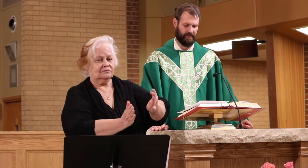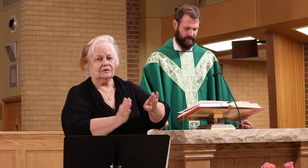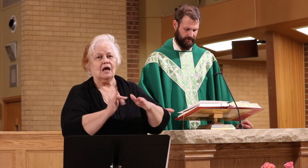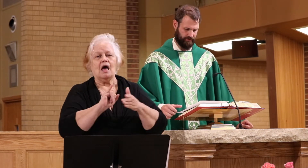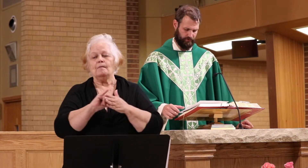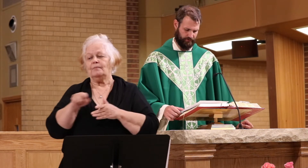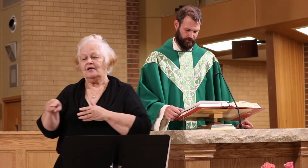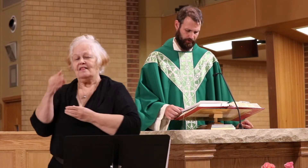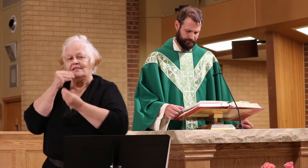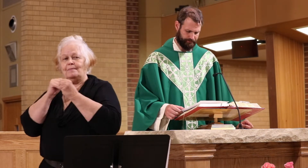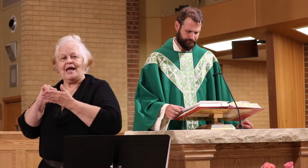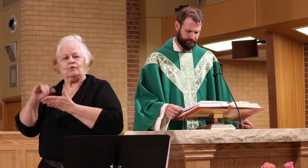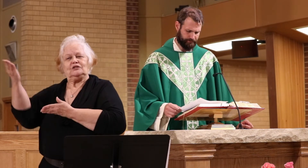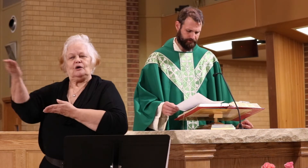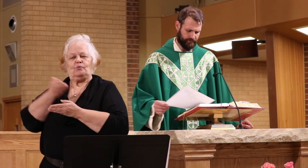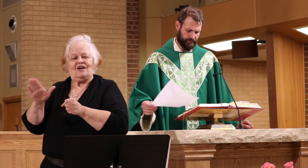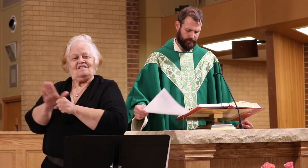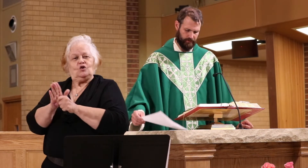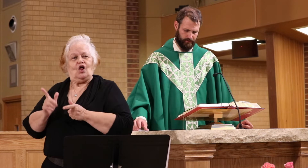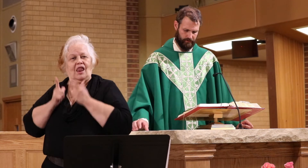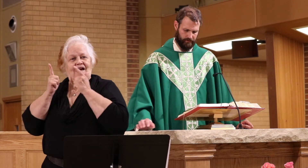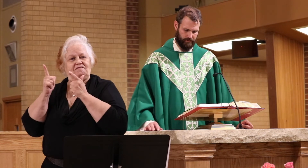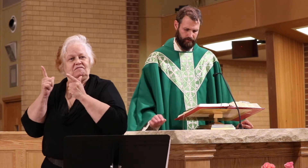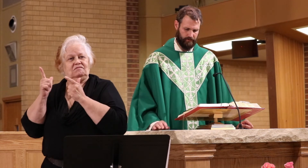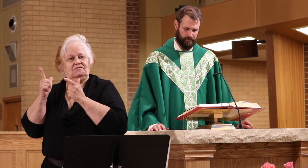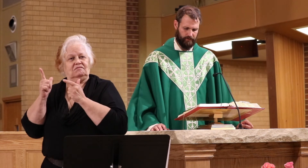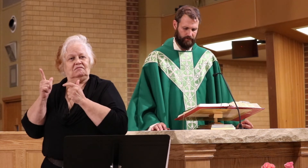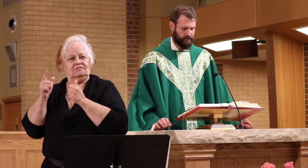bring life and life to the full.